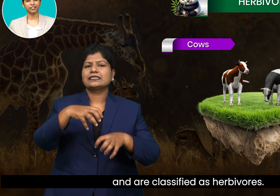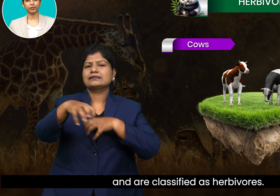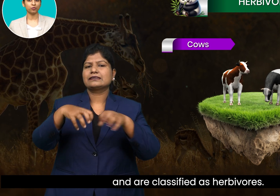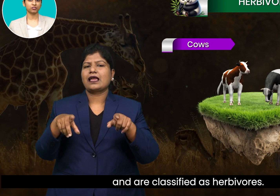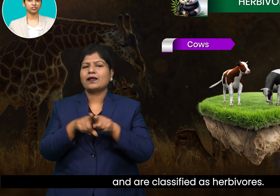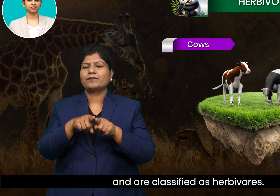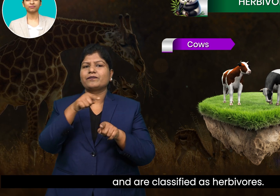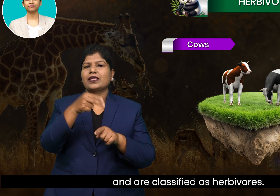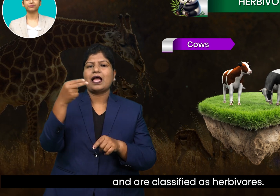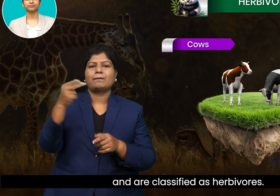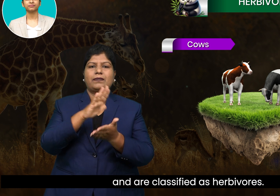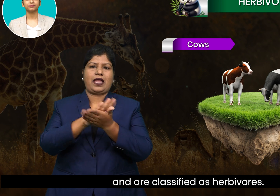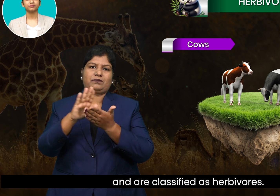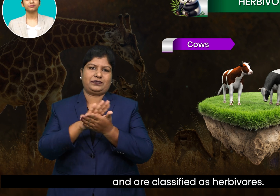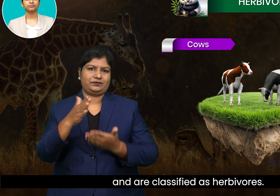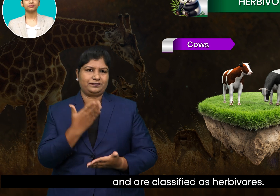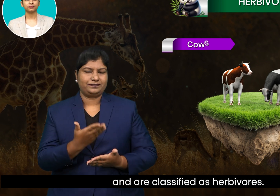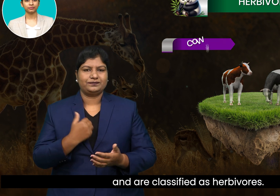as herbivores.